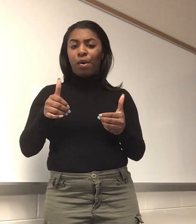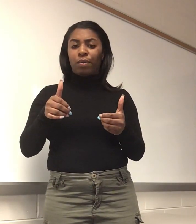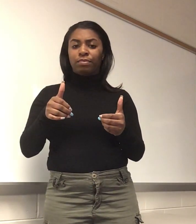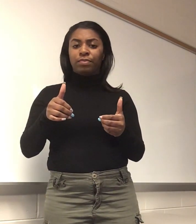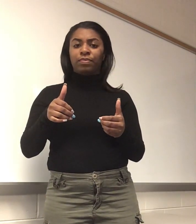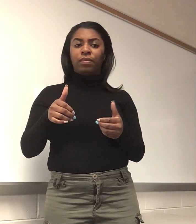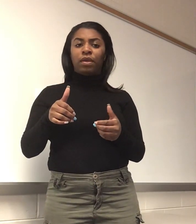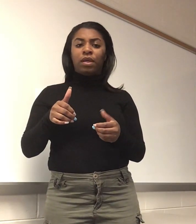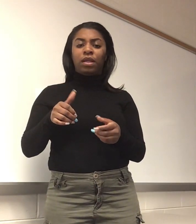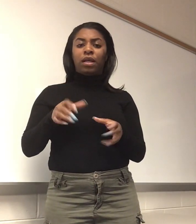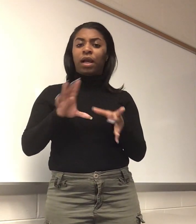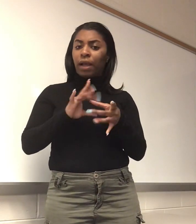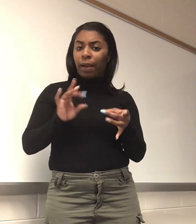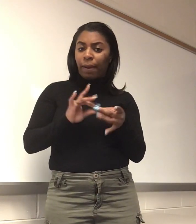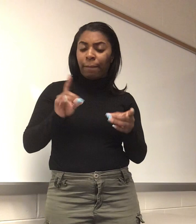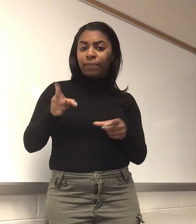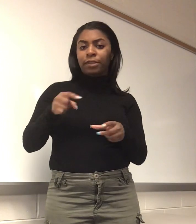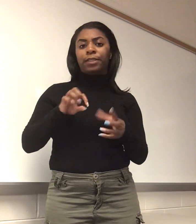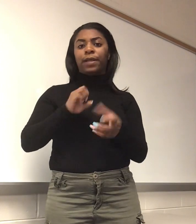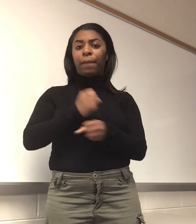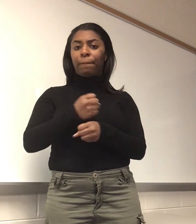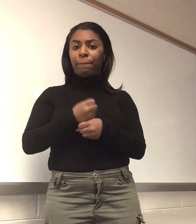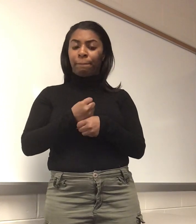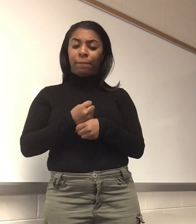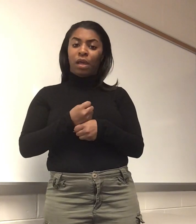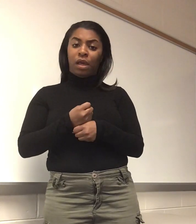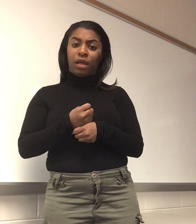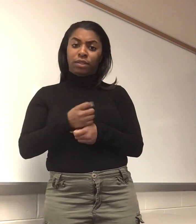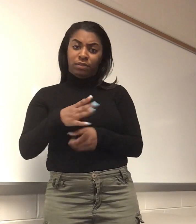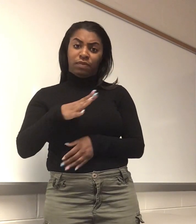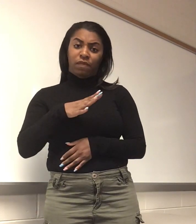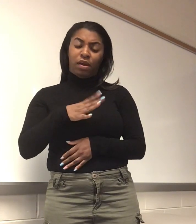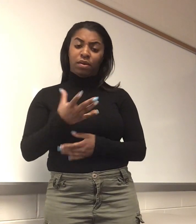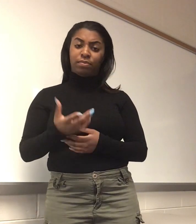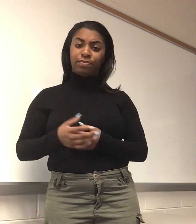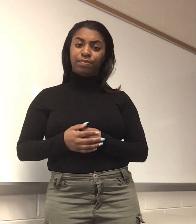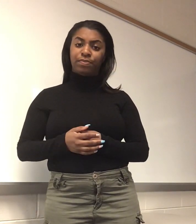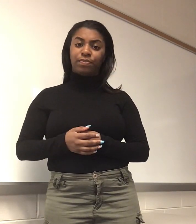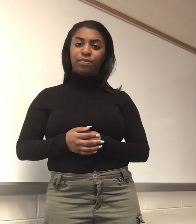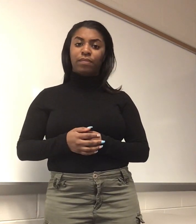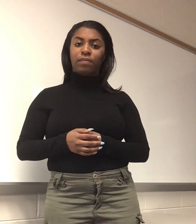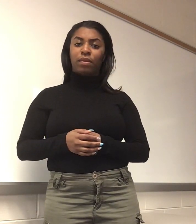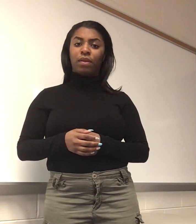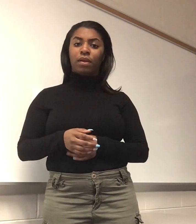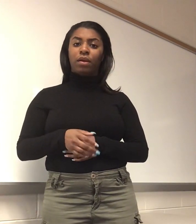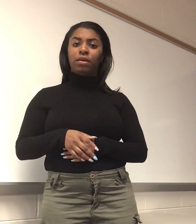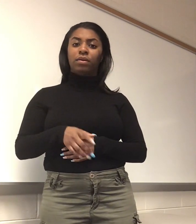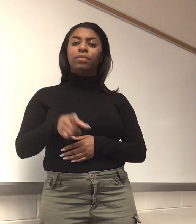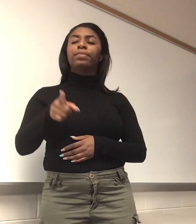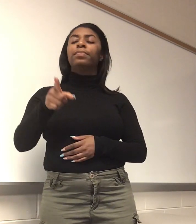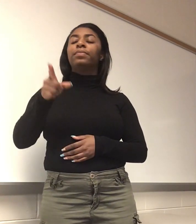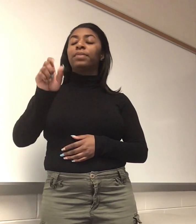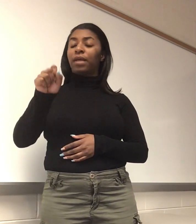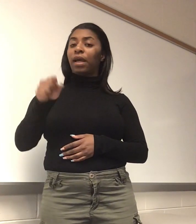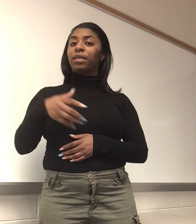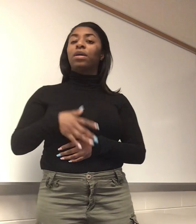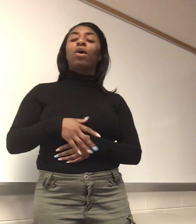How can he do it? How can he get away with it? Yes? Because he's not afraid to say stupid things, so he can kind of say what's